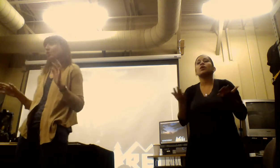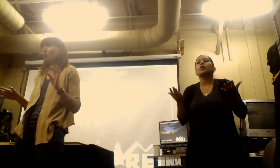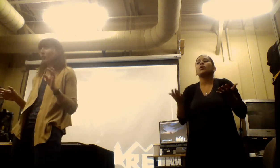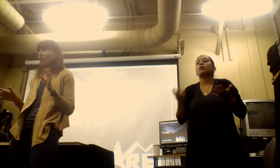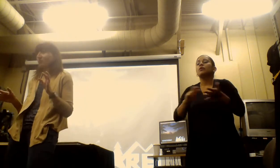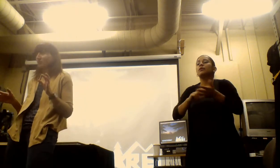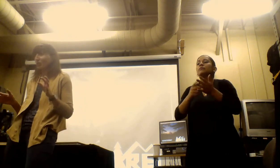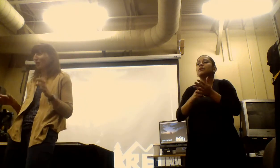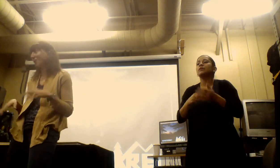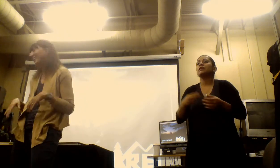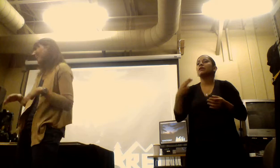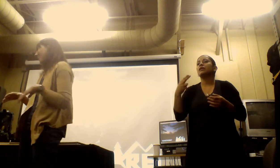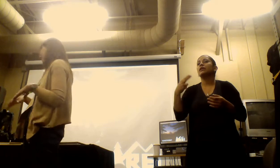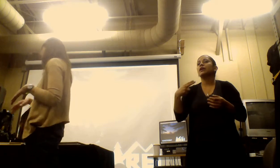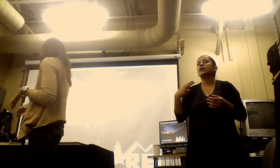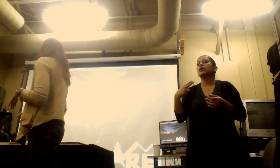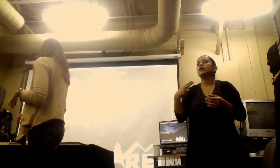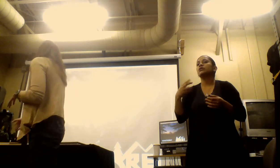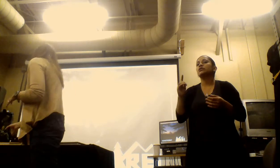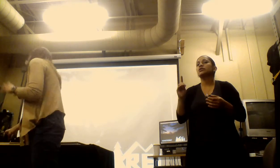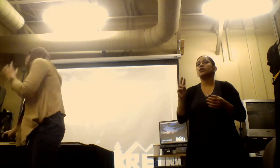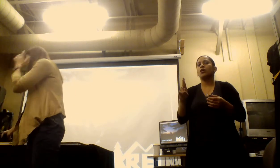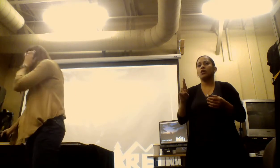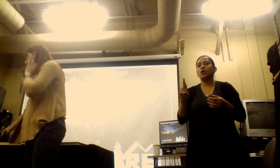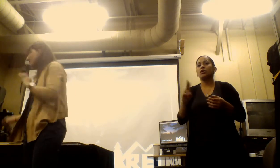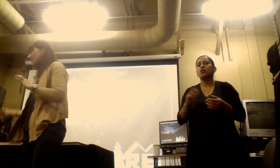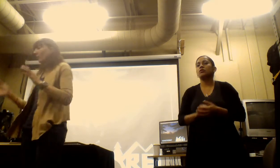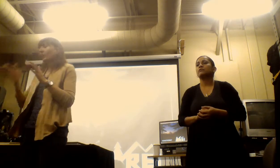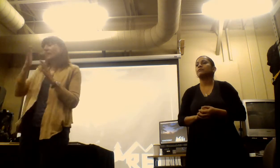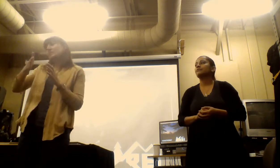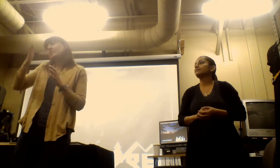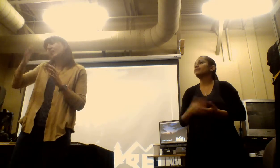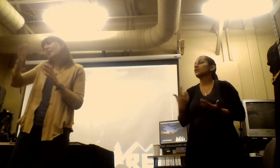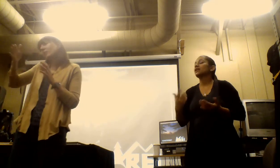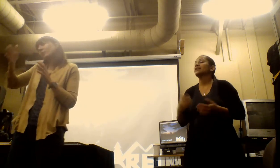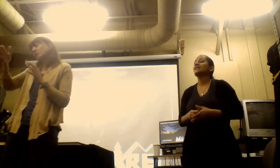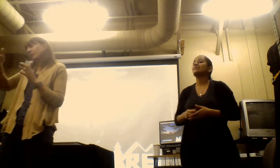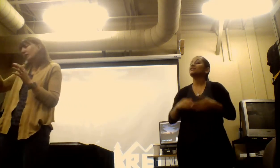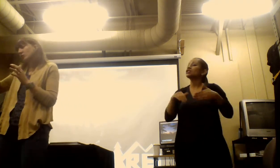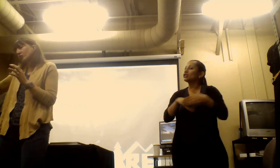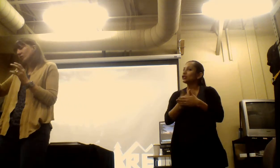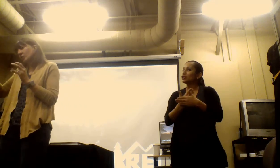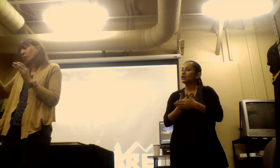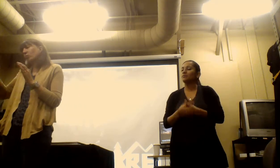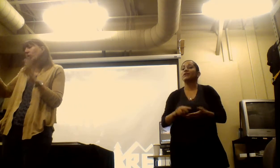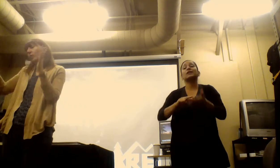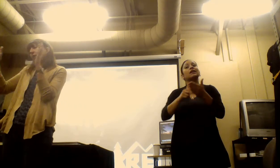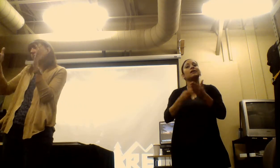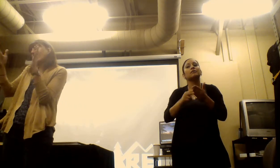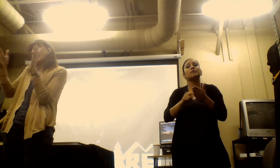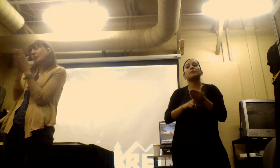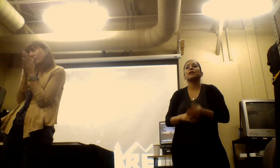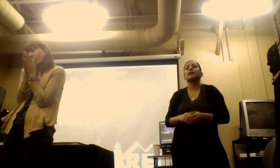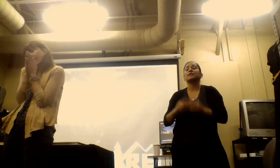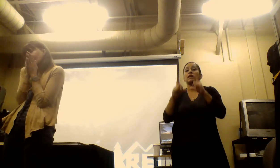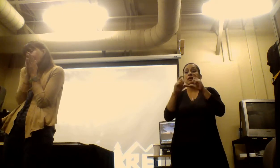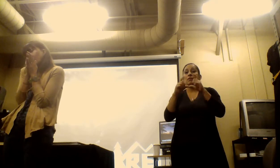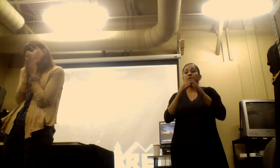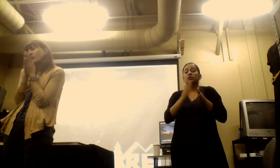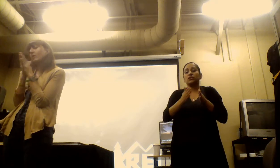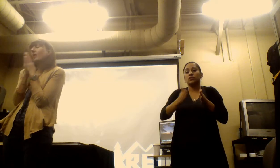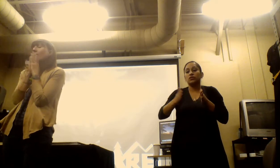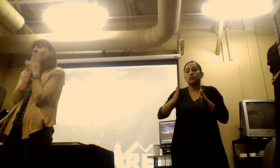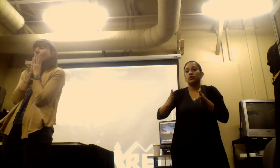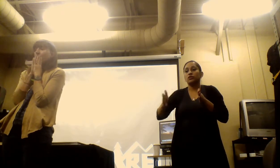kind of a new thing too. And it's basically like it's taking a bunch of pictures in a row and like combining